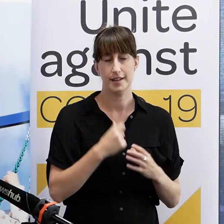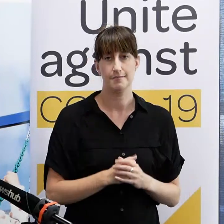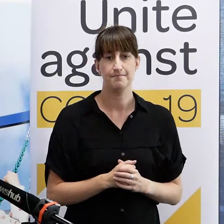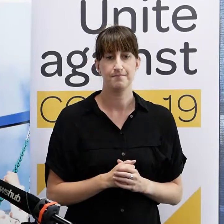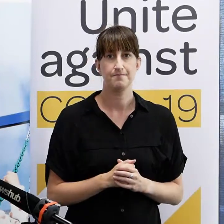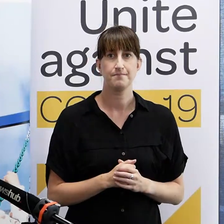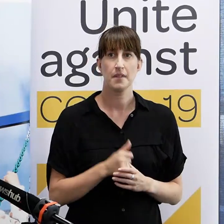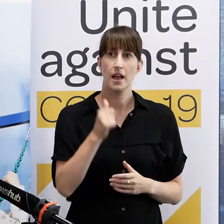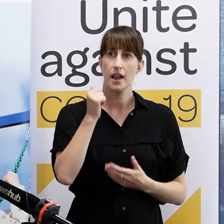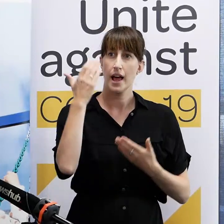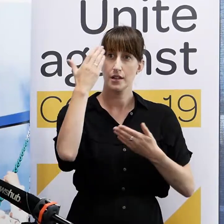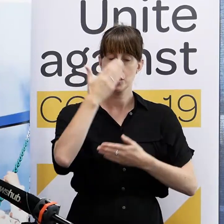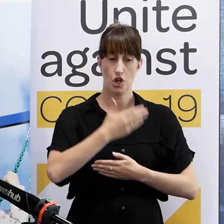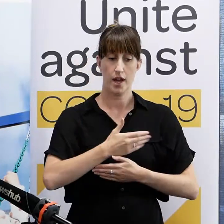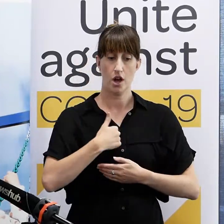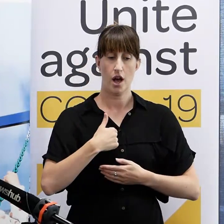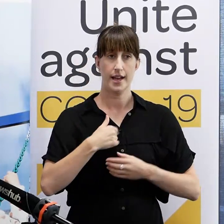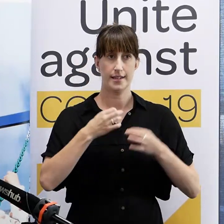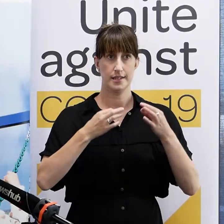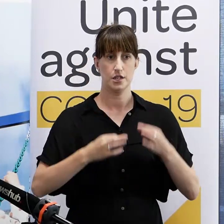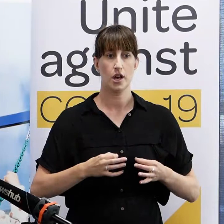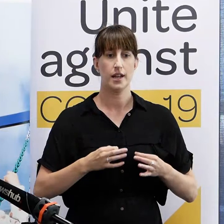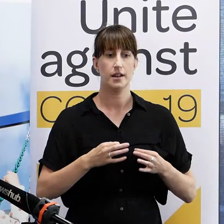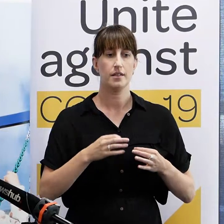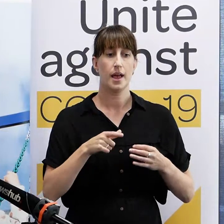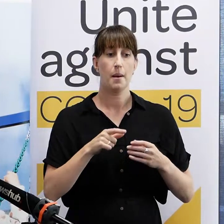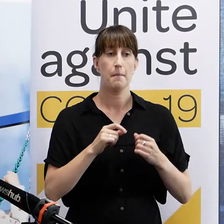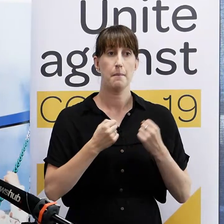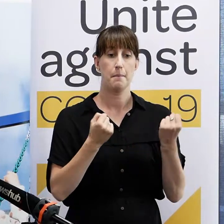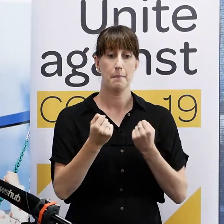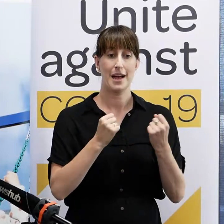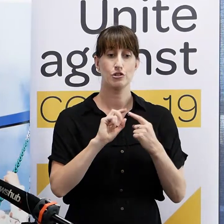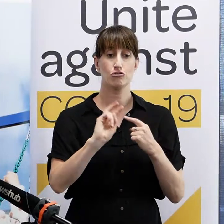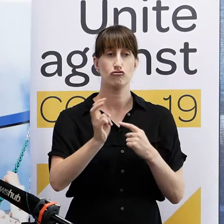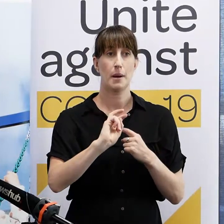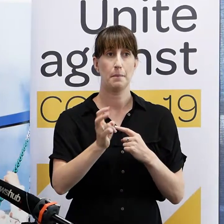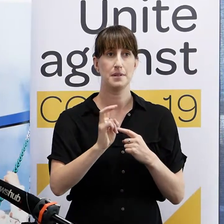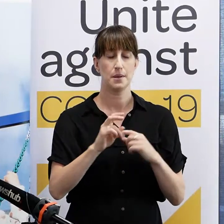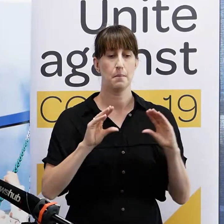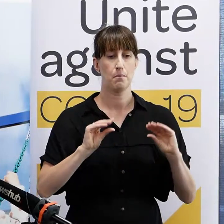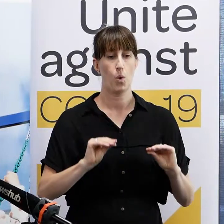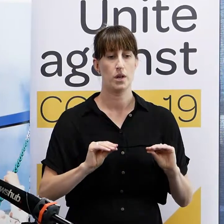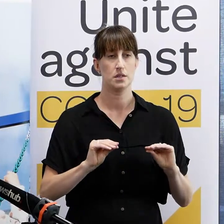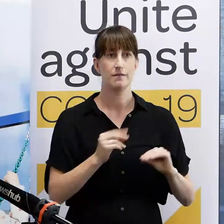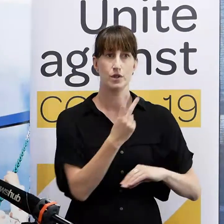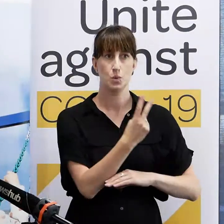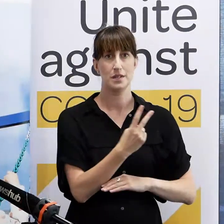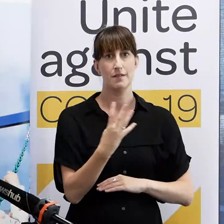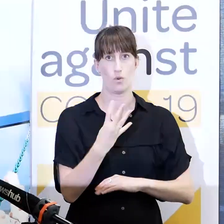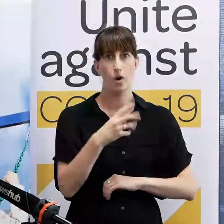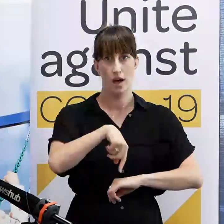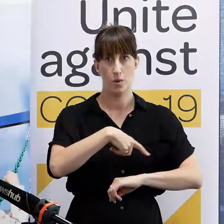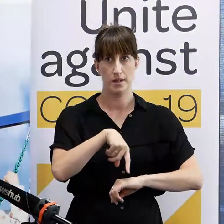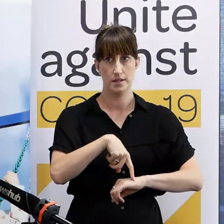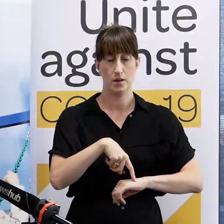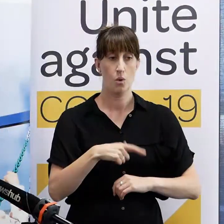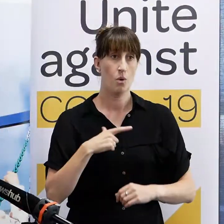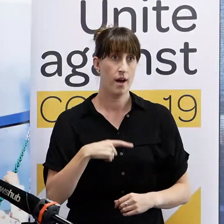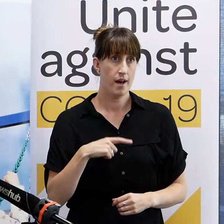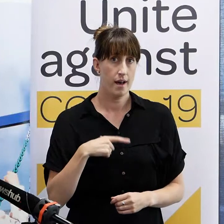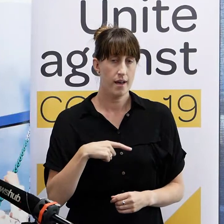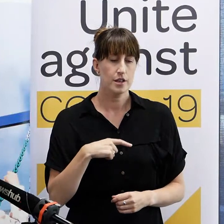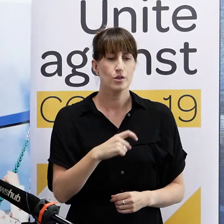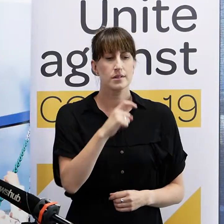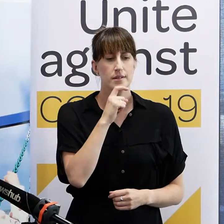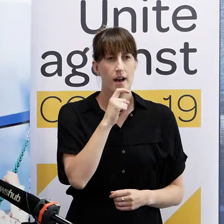a 24-hour pause on the busing of returnees to managed isolation walks. This will allow the staff the opportunity to review